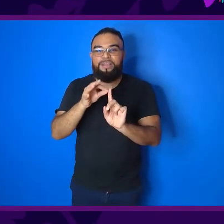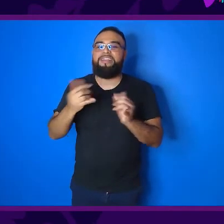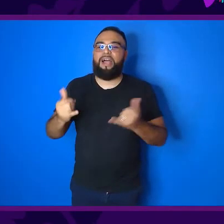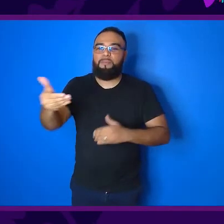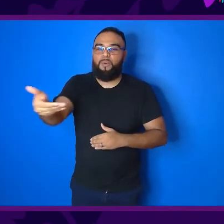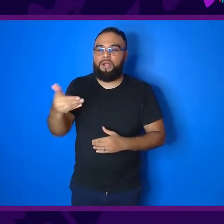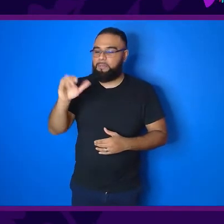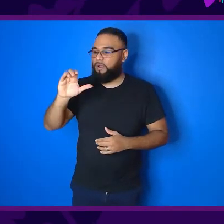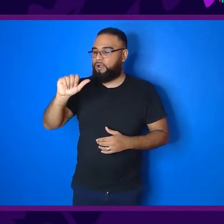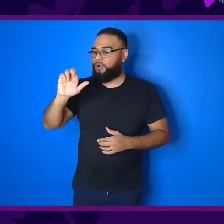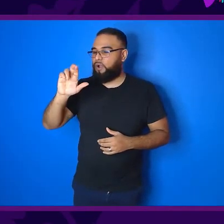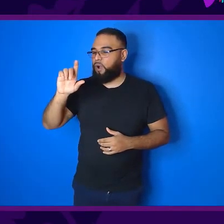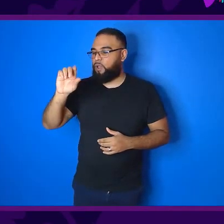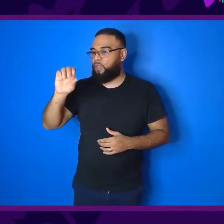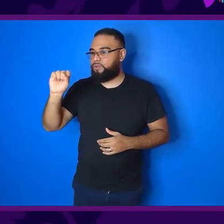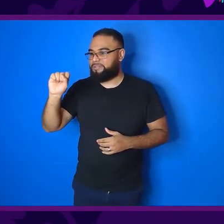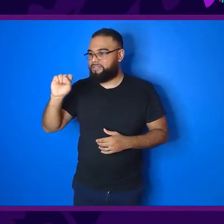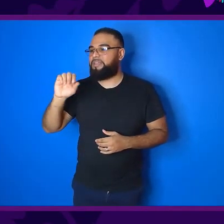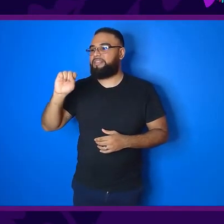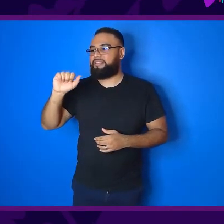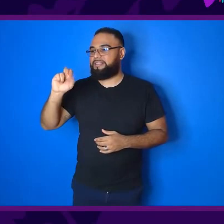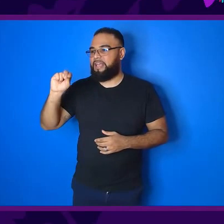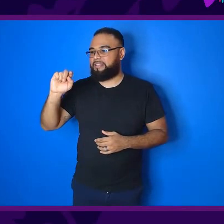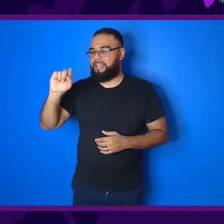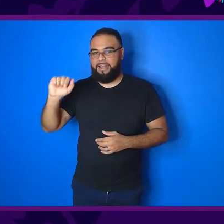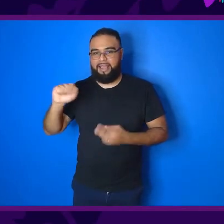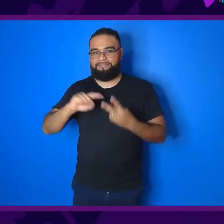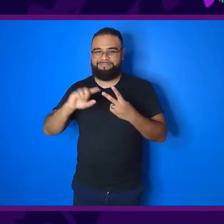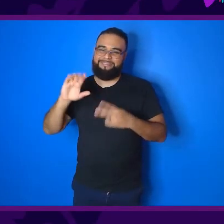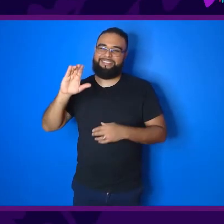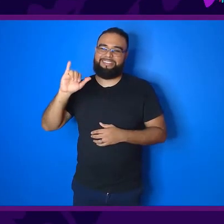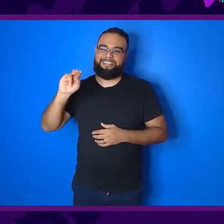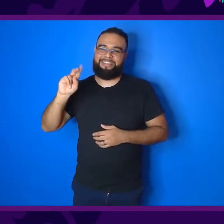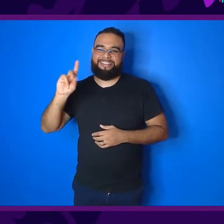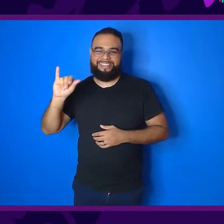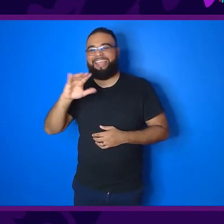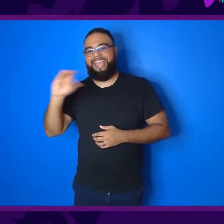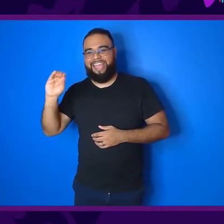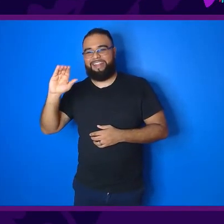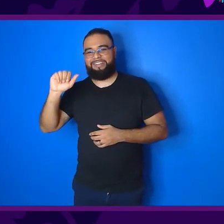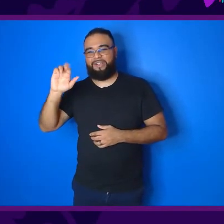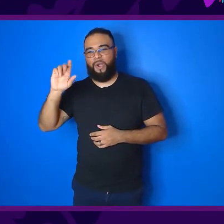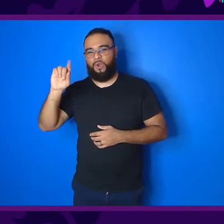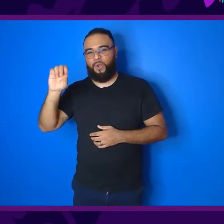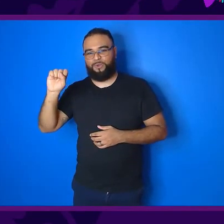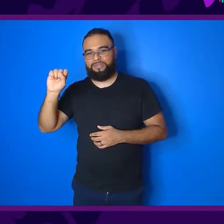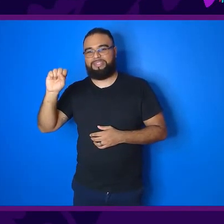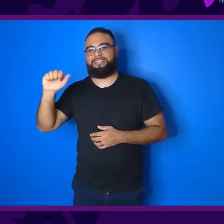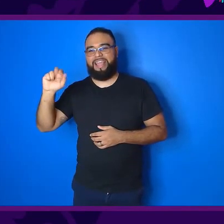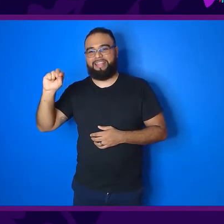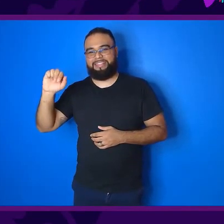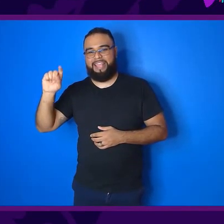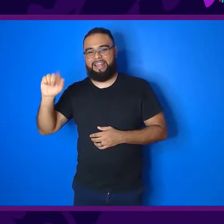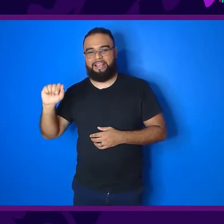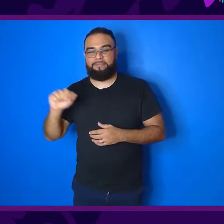Cindy and Carlos Santana, thank you so much for joining us today. There's so many stories to share